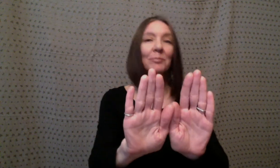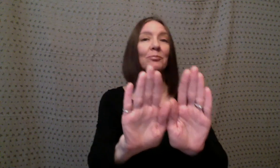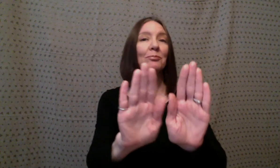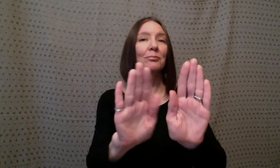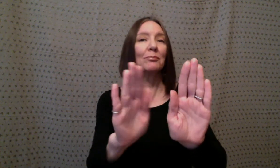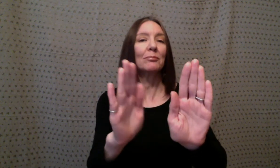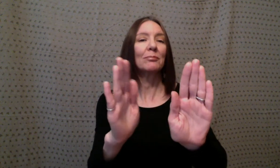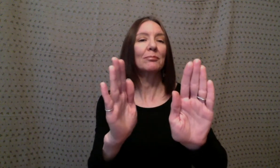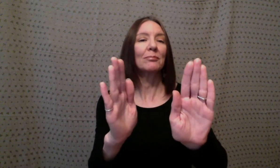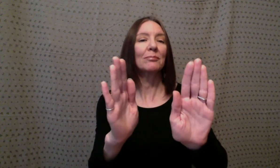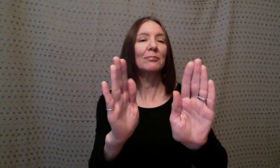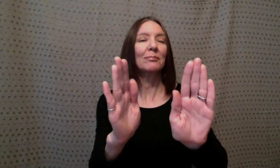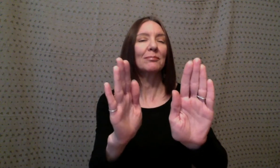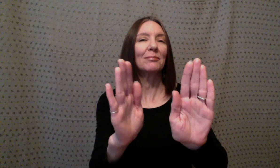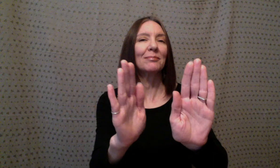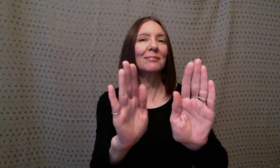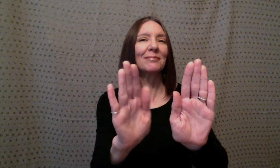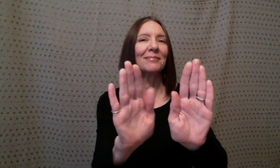shut or just left open a crack.